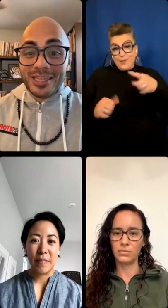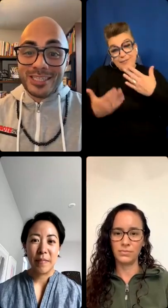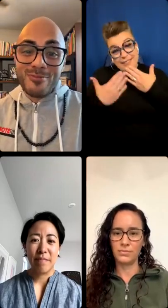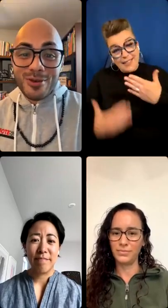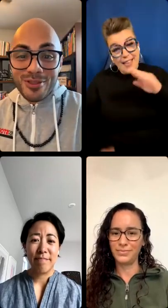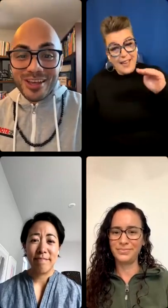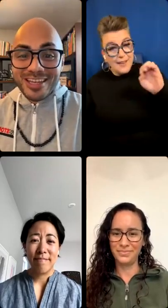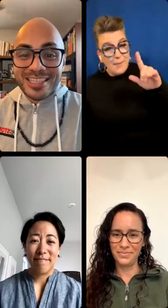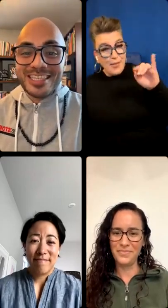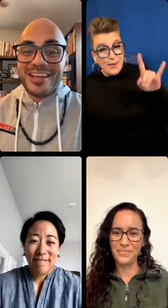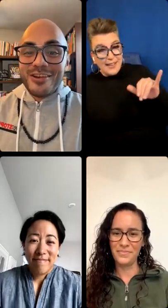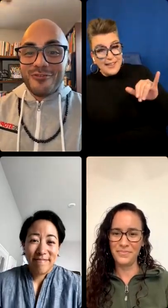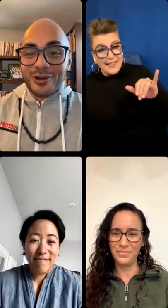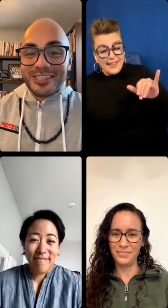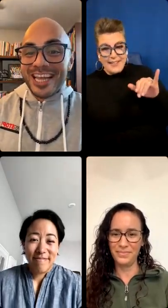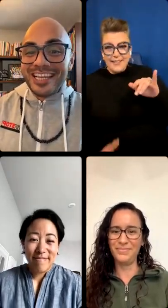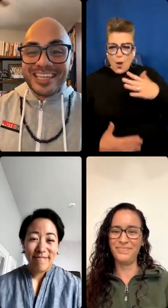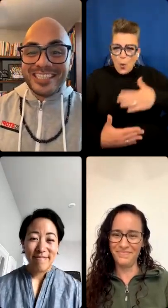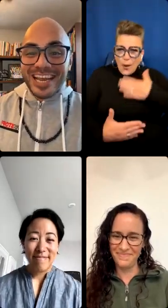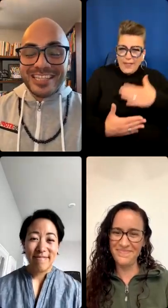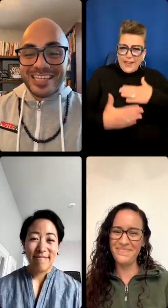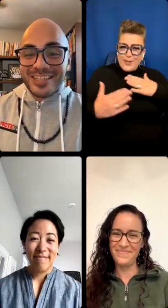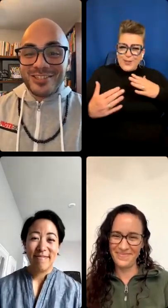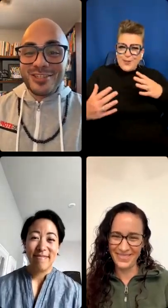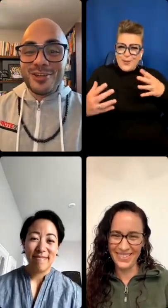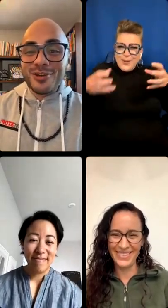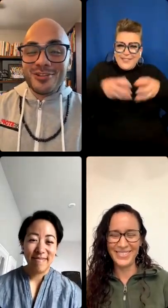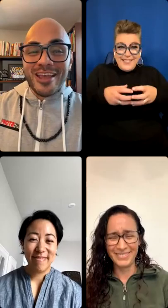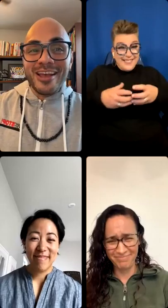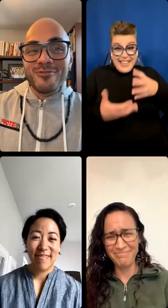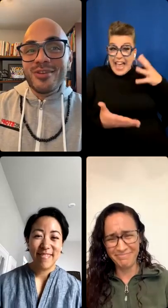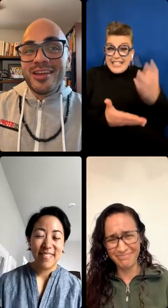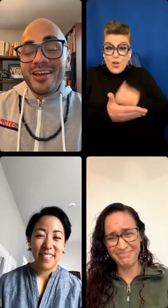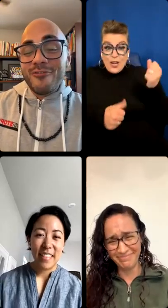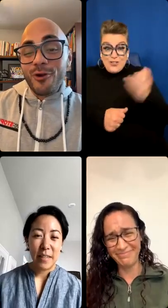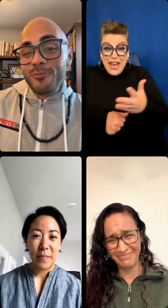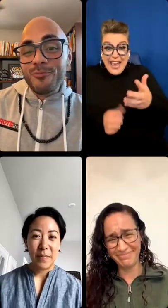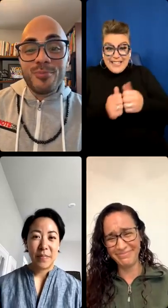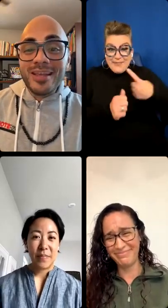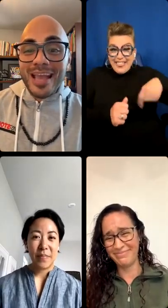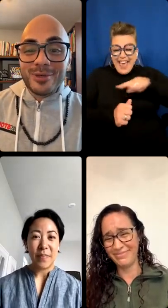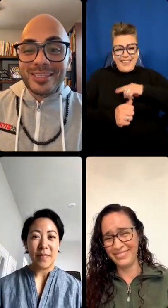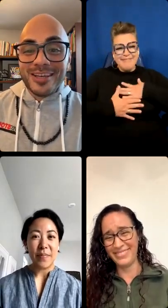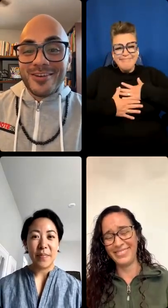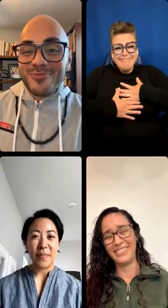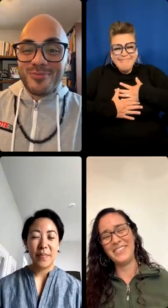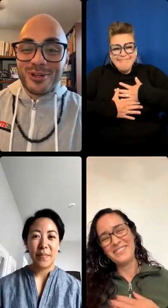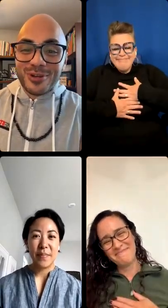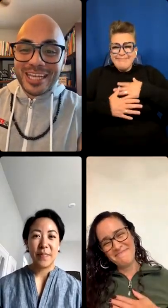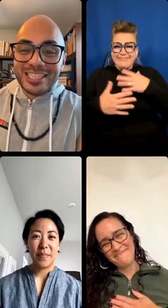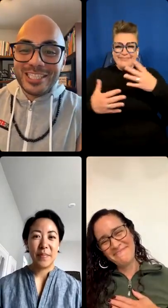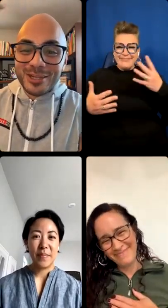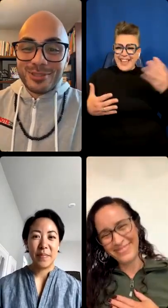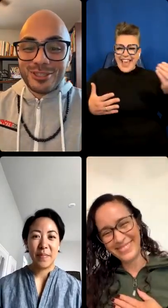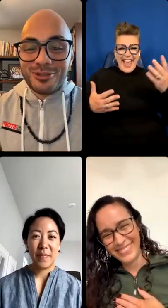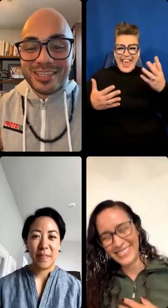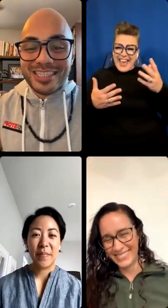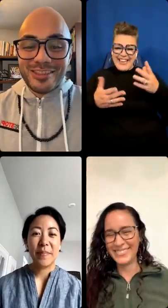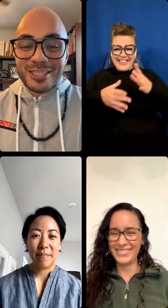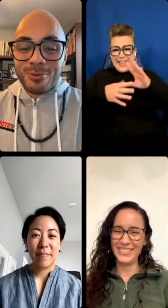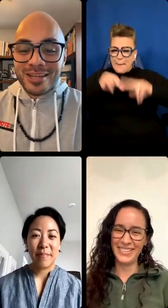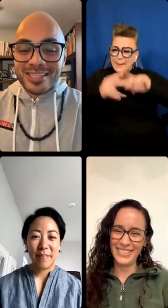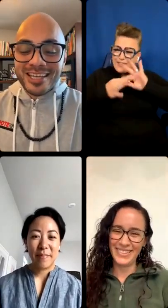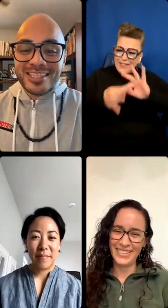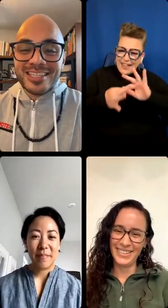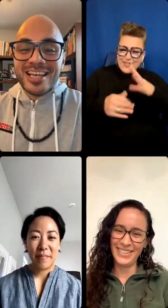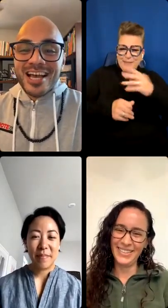being willing to meet with us, for taking a chance, and for being able to build relationships and trust